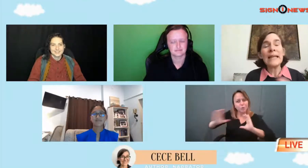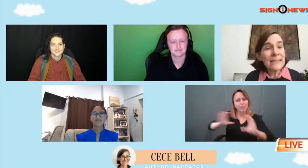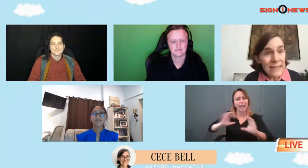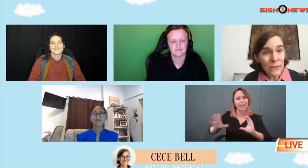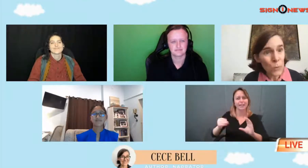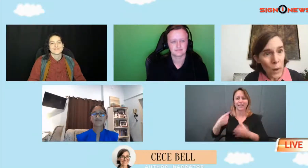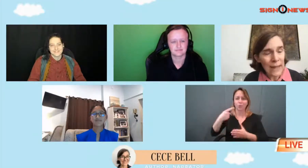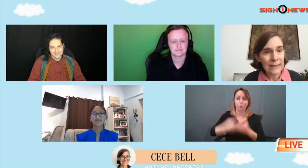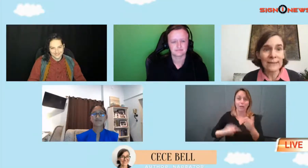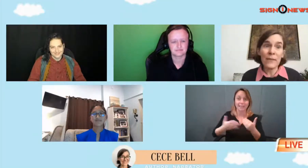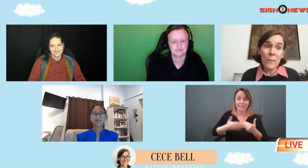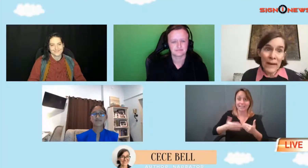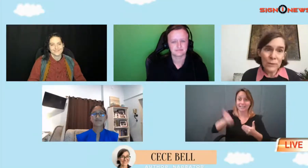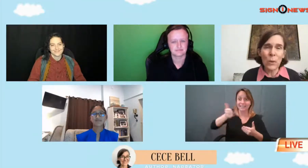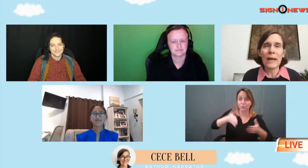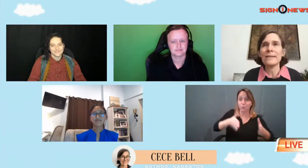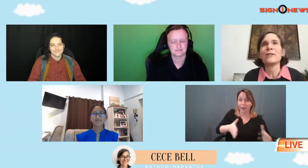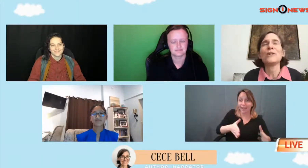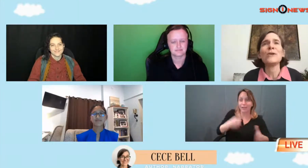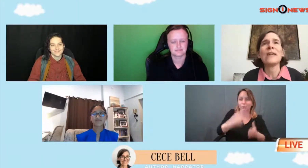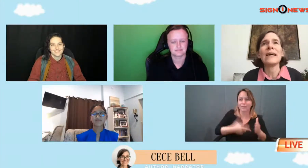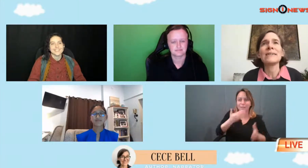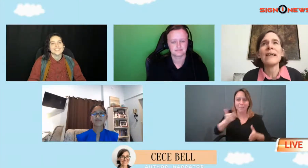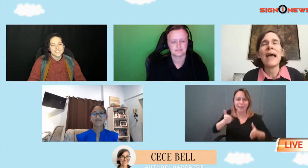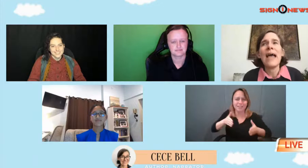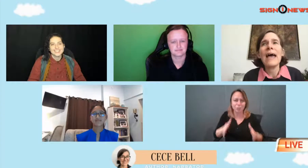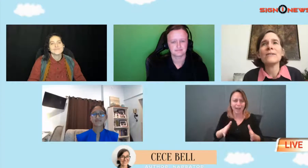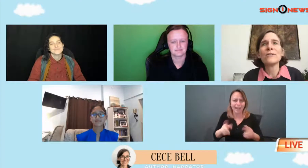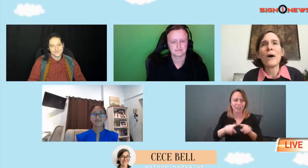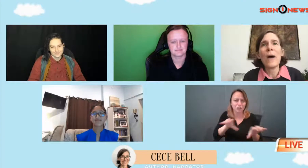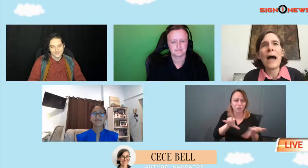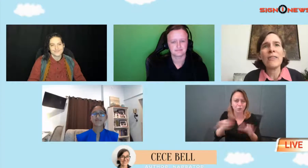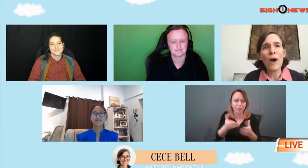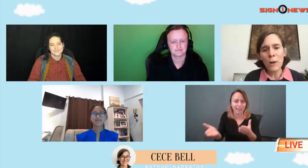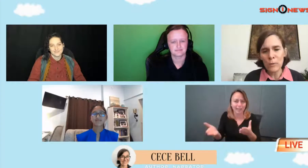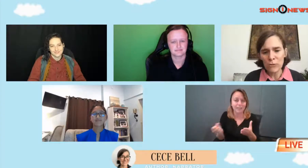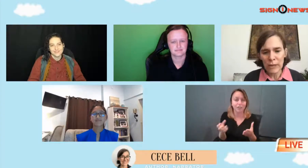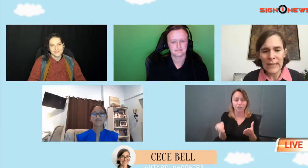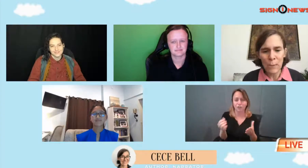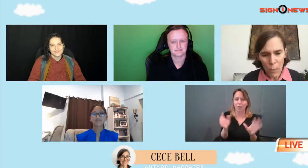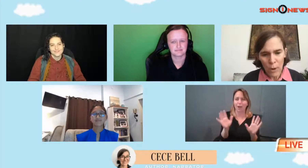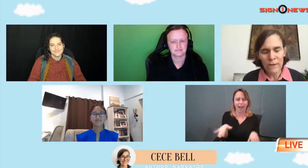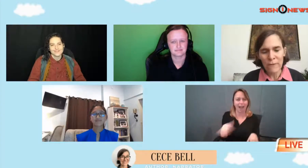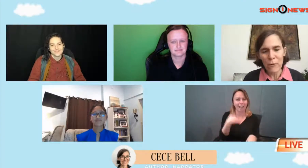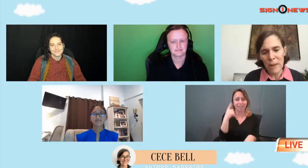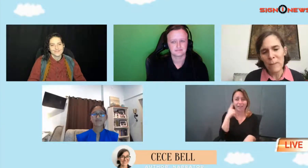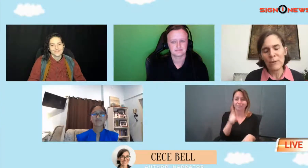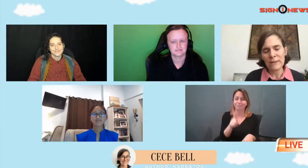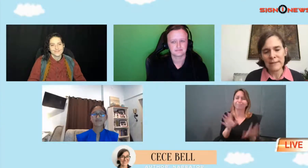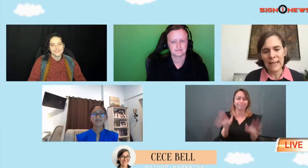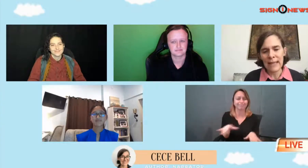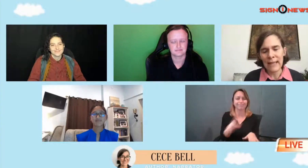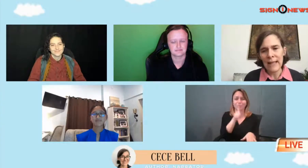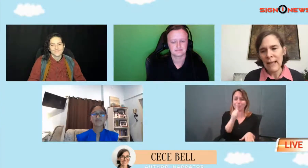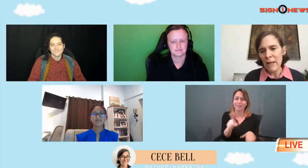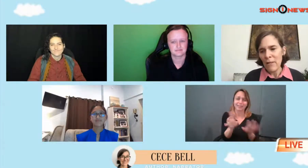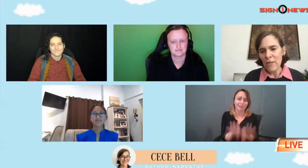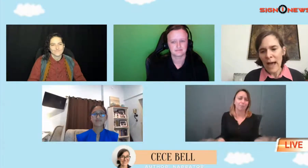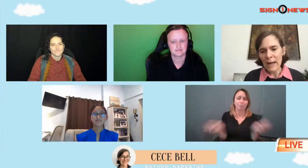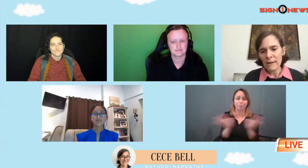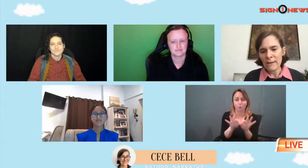are the easiest ways and the best ways to do things. And so I thought it was really important for people to